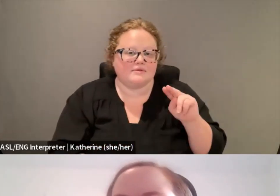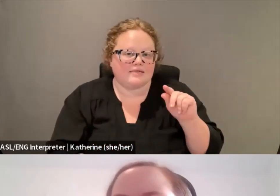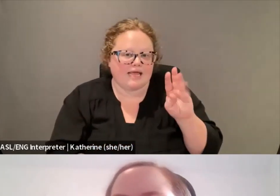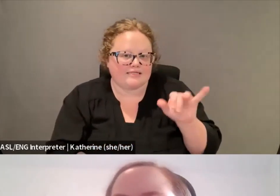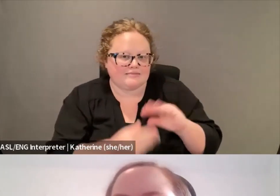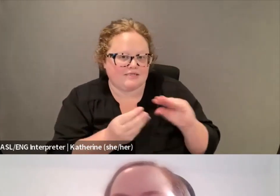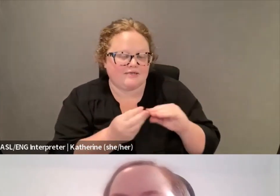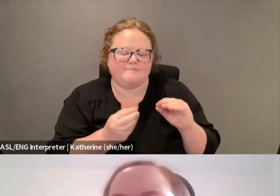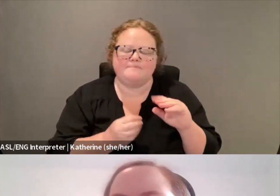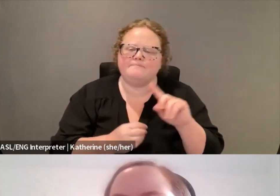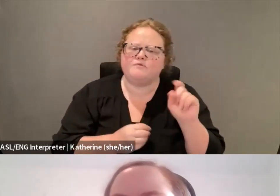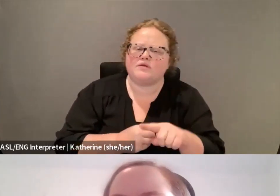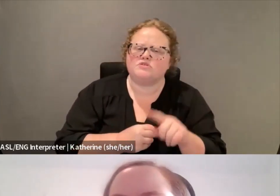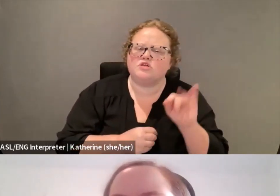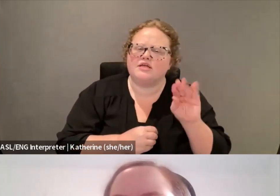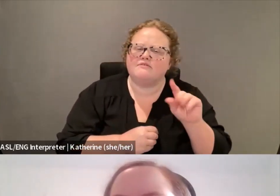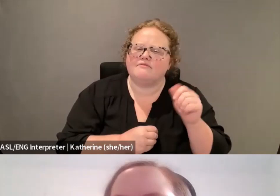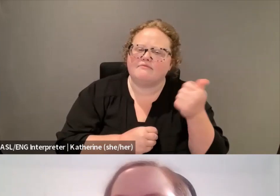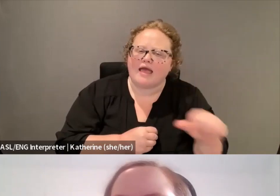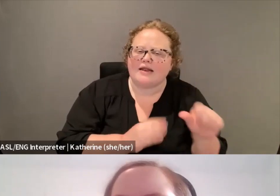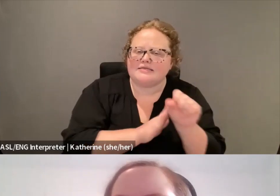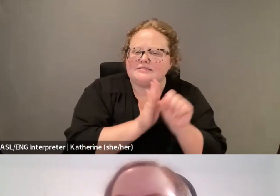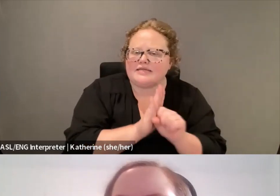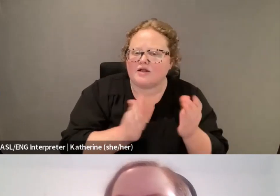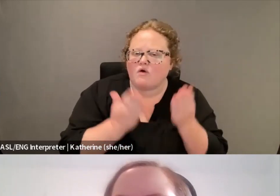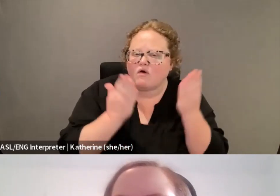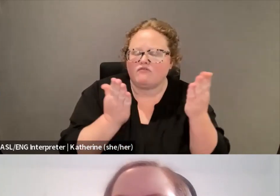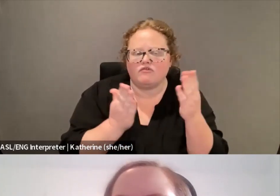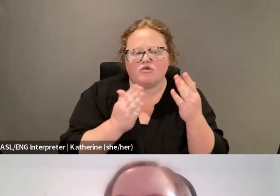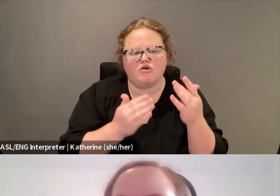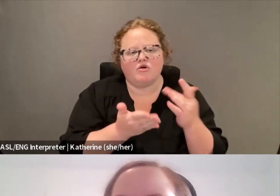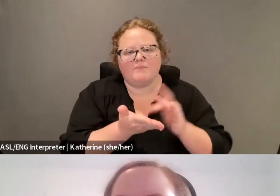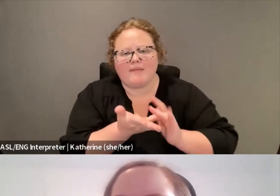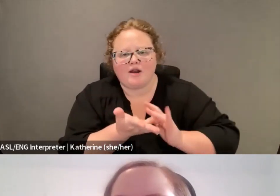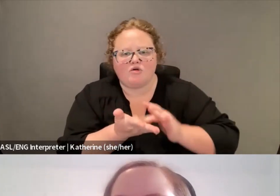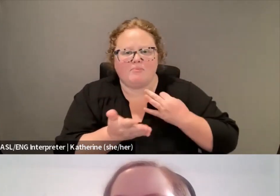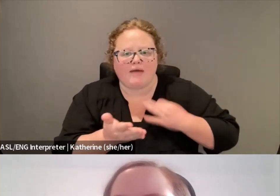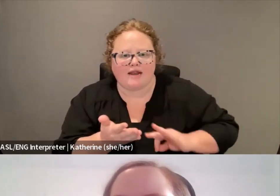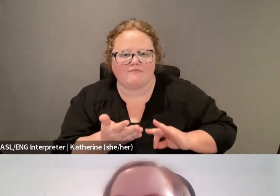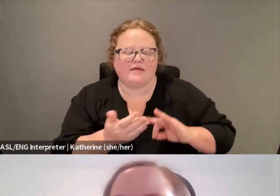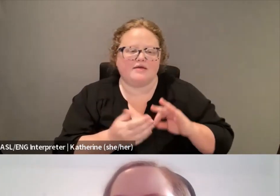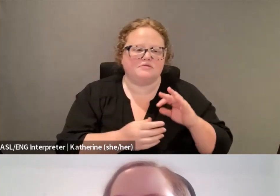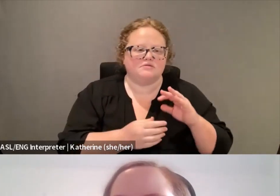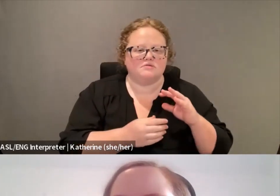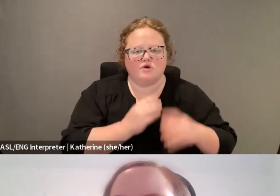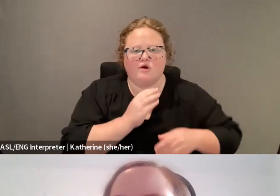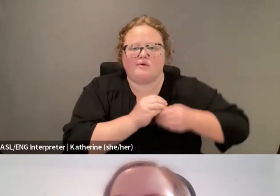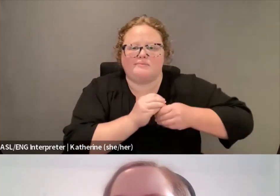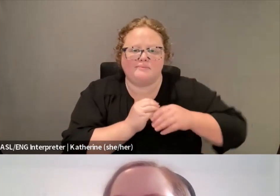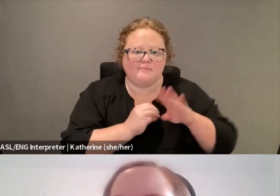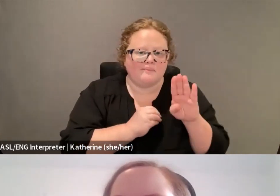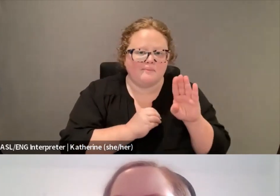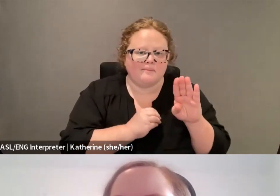any states that offer medical benefits or bonuses or anything other than a wage to